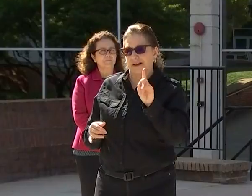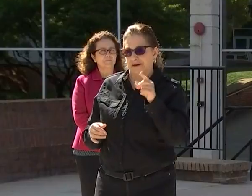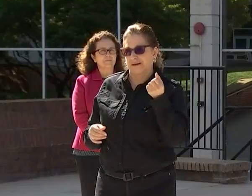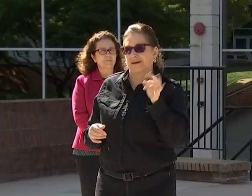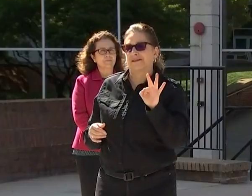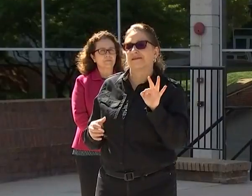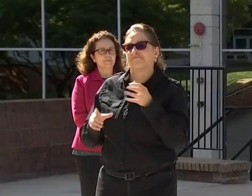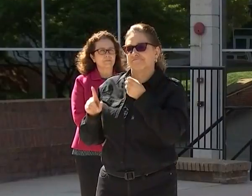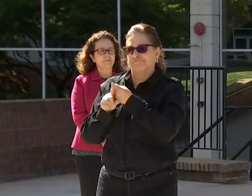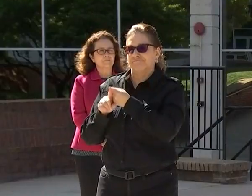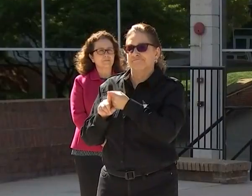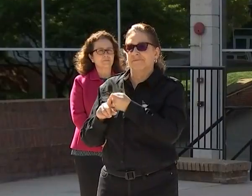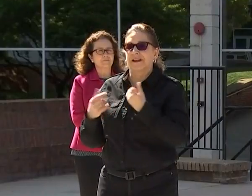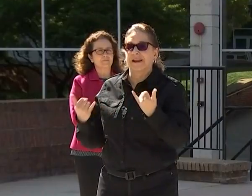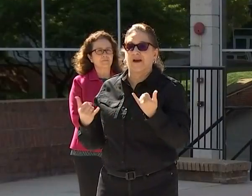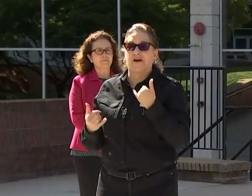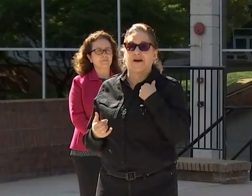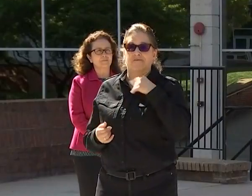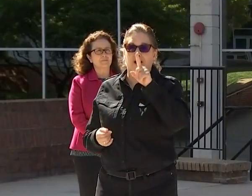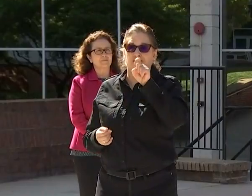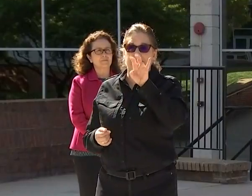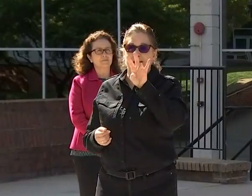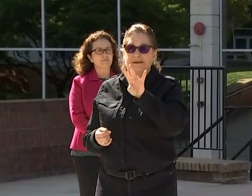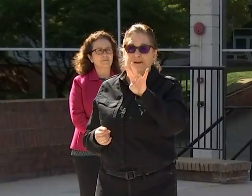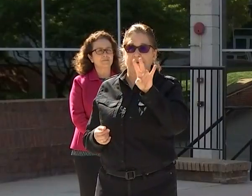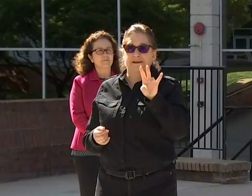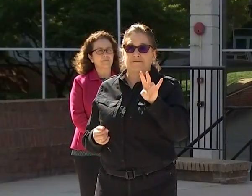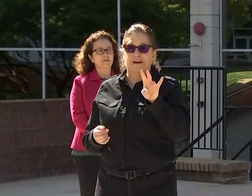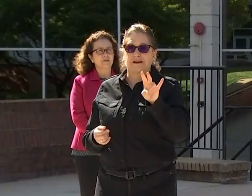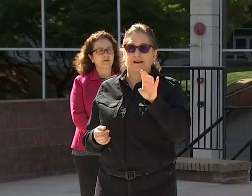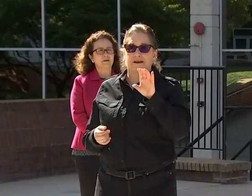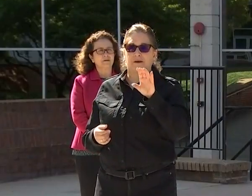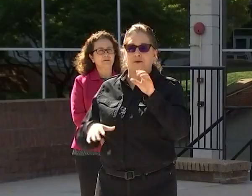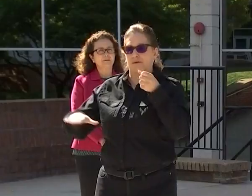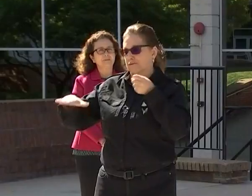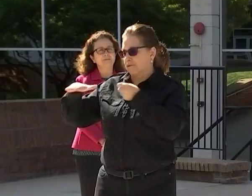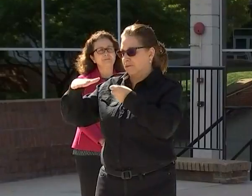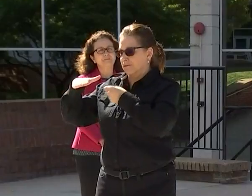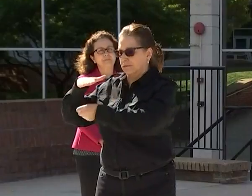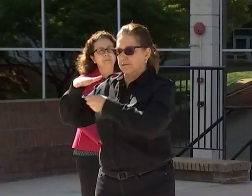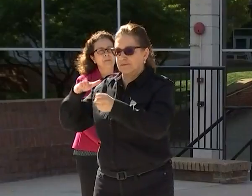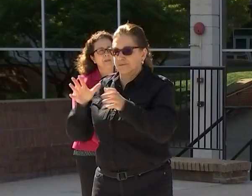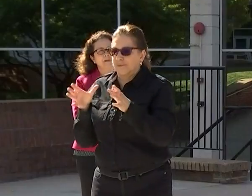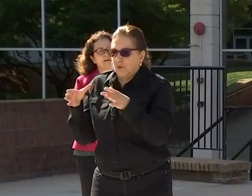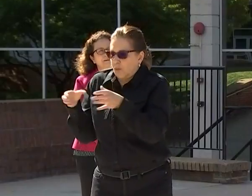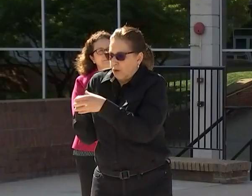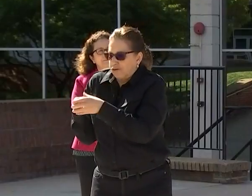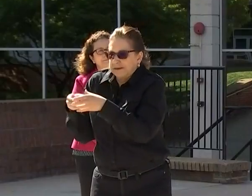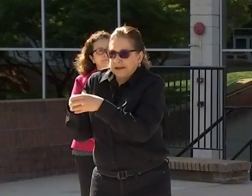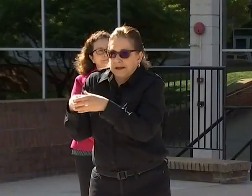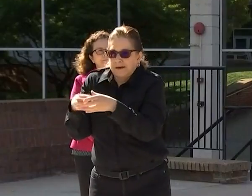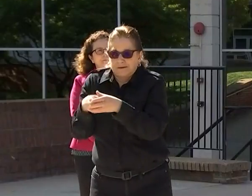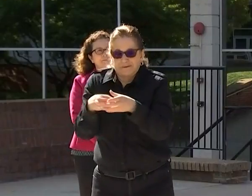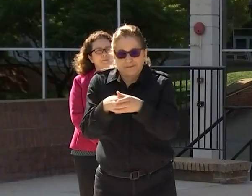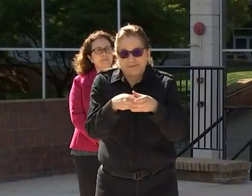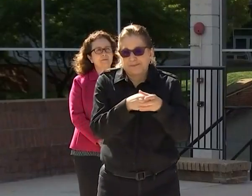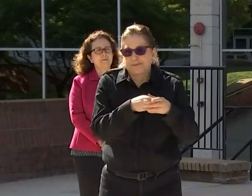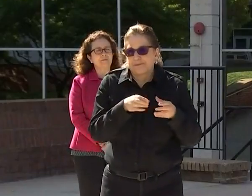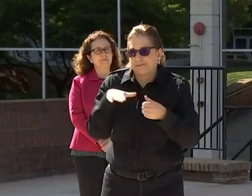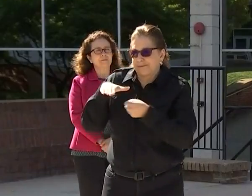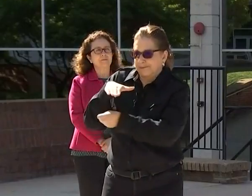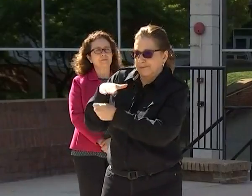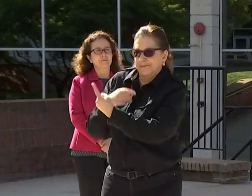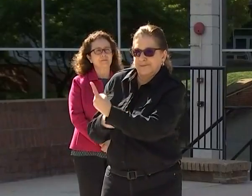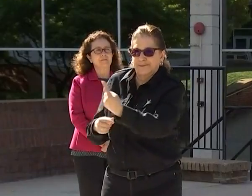quarantine due to COVID-19. For Fire EMS, as well as the other agencies that I'll mention, keep in mind some of these quarantines are the result